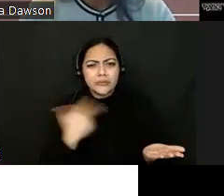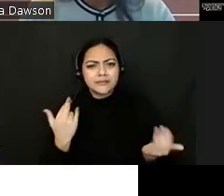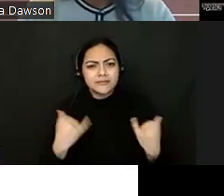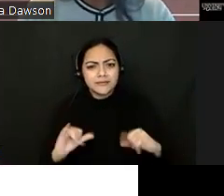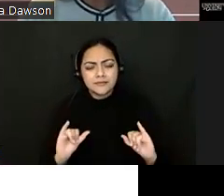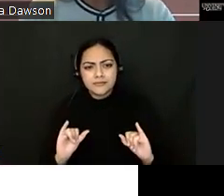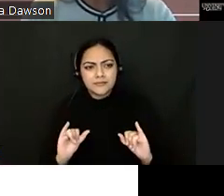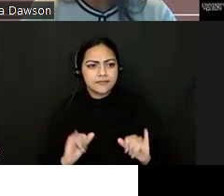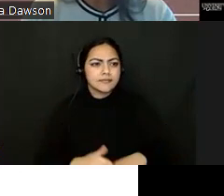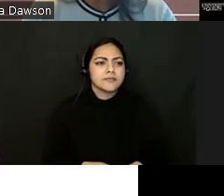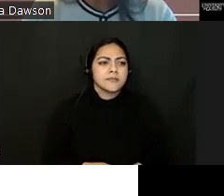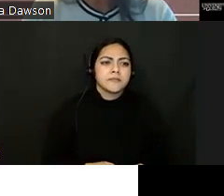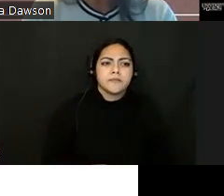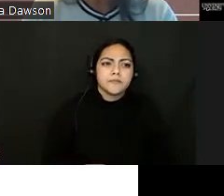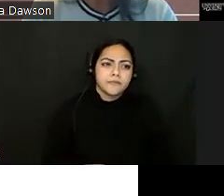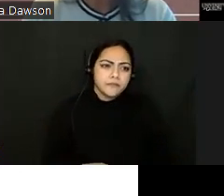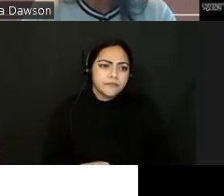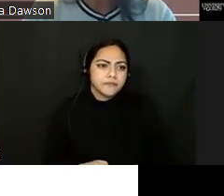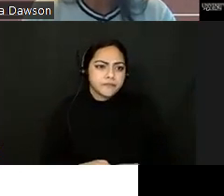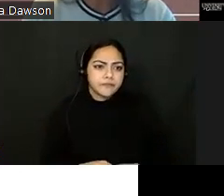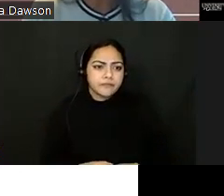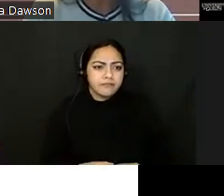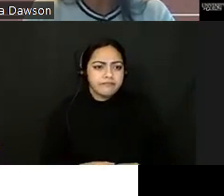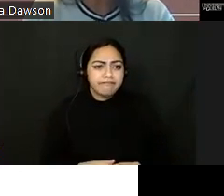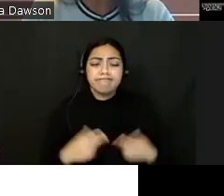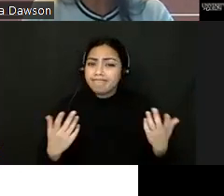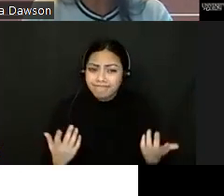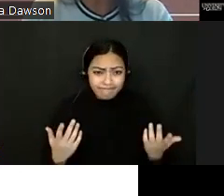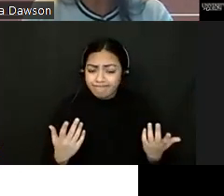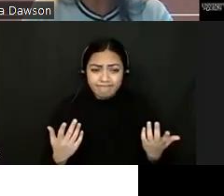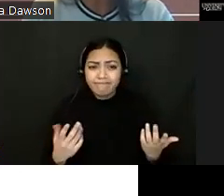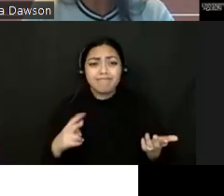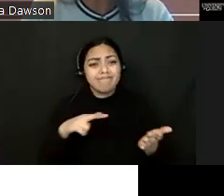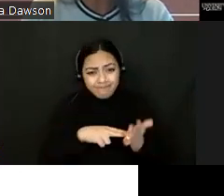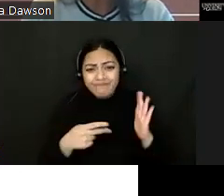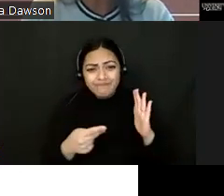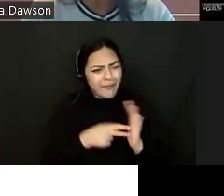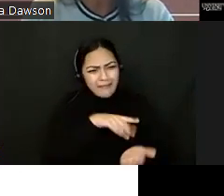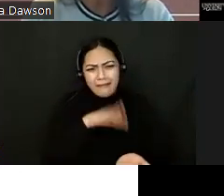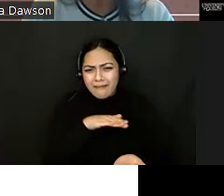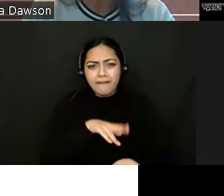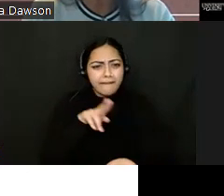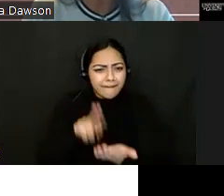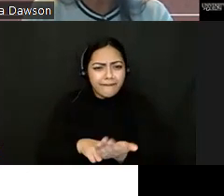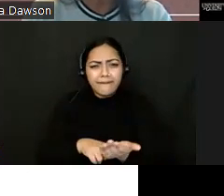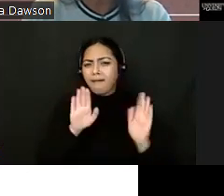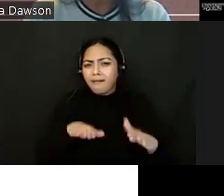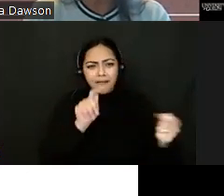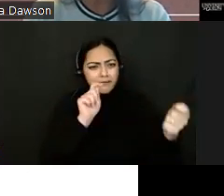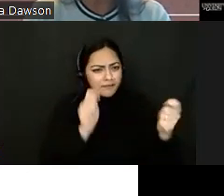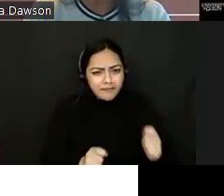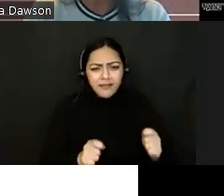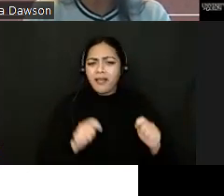The result of this unfulfilled potential means that there's an ongoing culture of impunity for those who